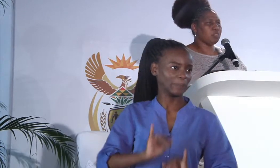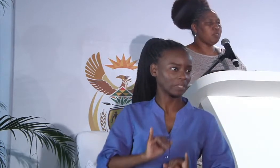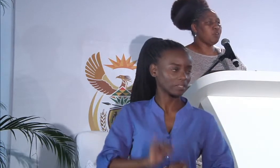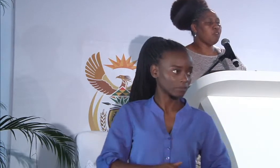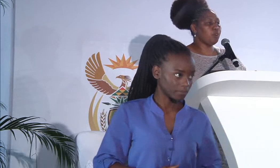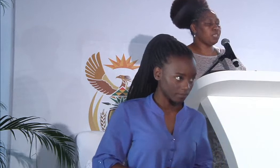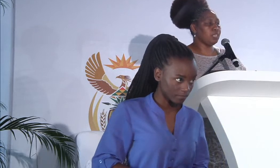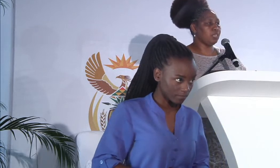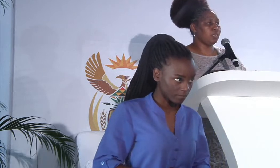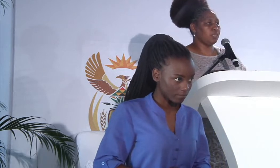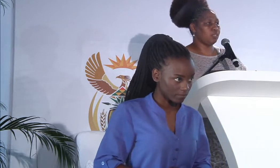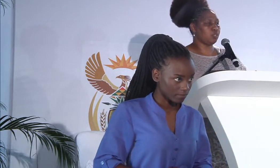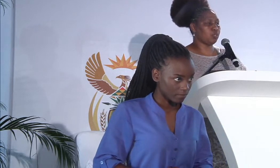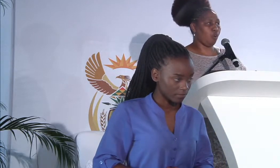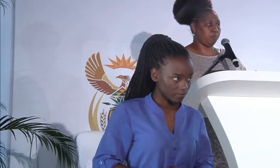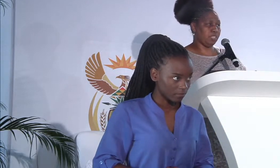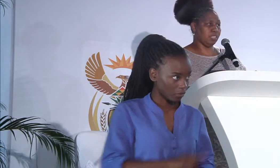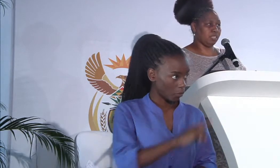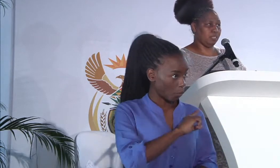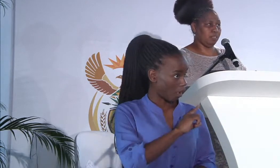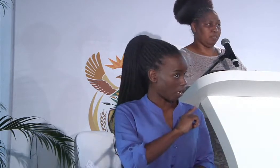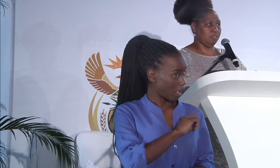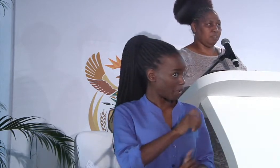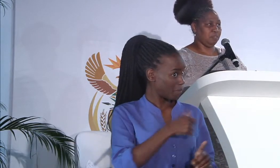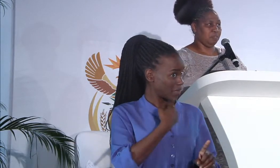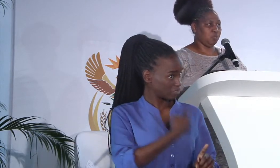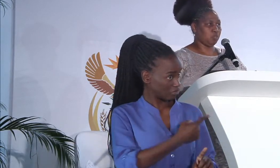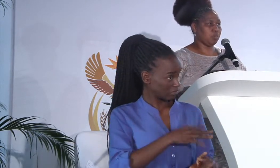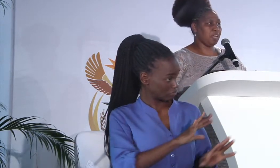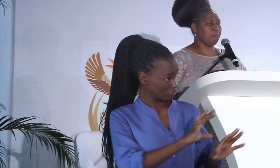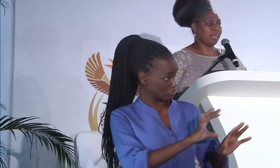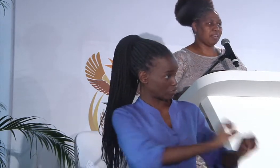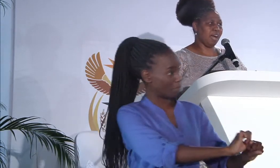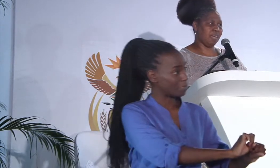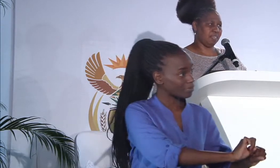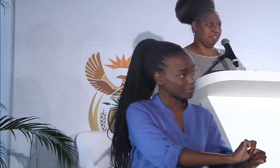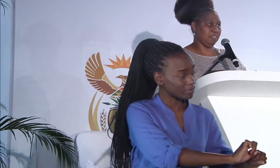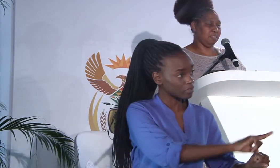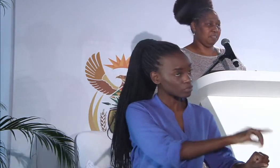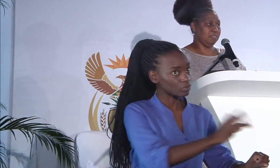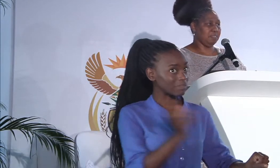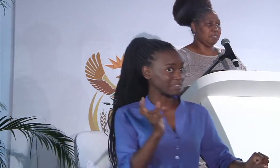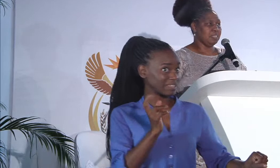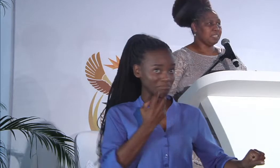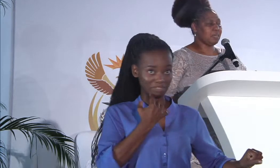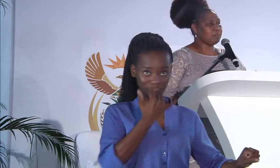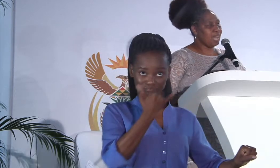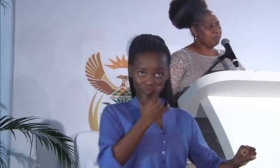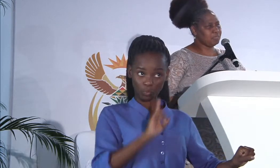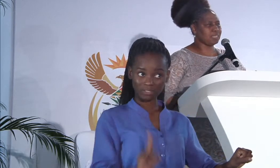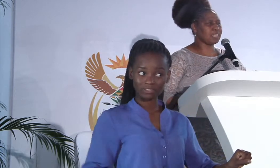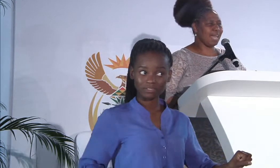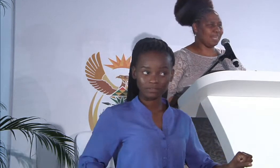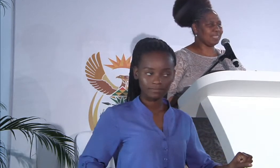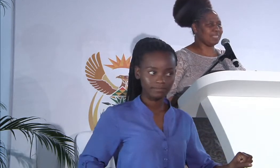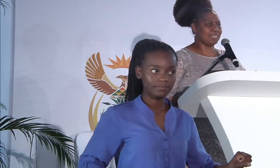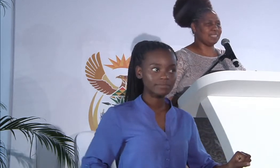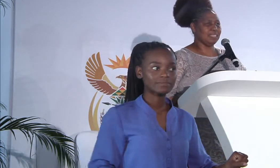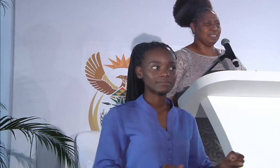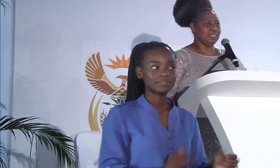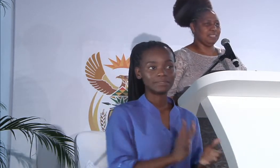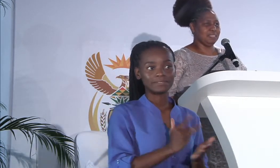because nobody stopped to hear my cry. Sometimes